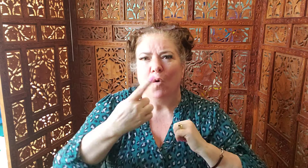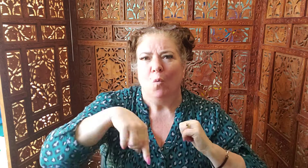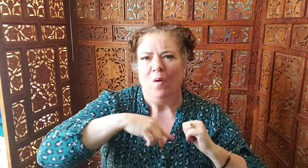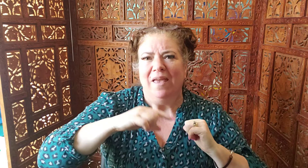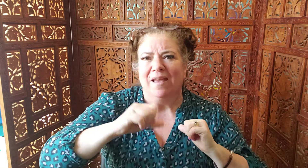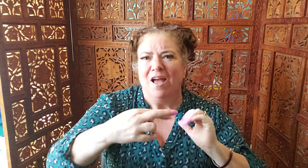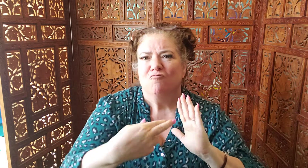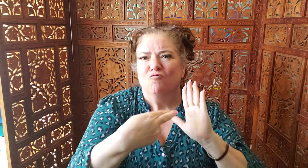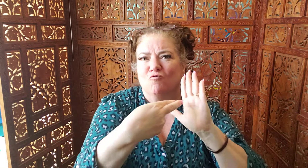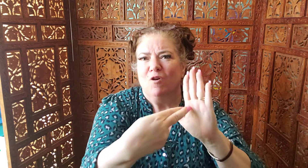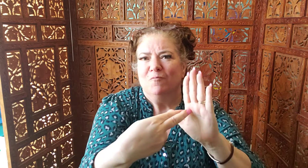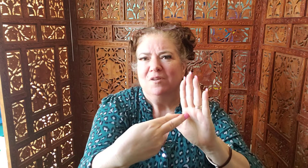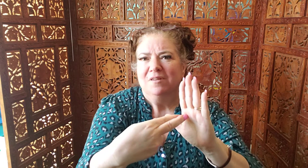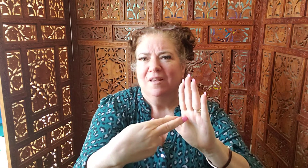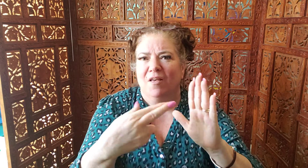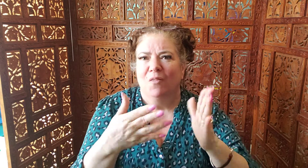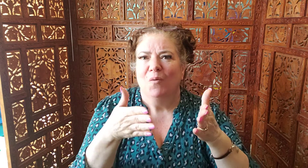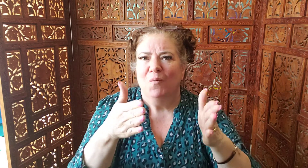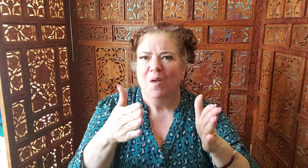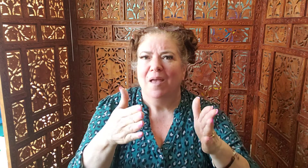to strive to be its best self.